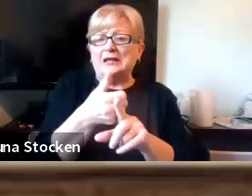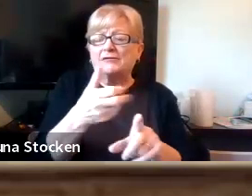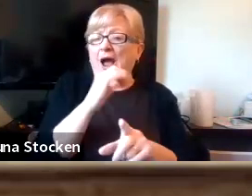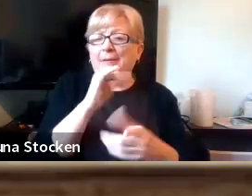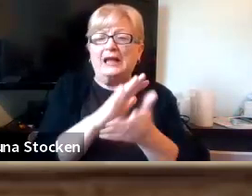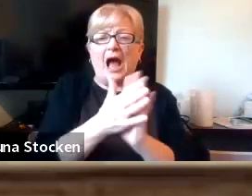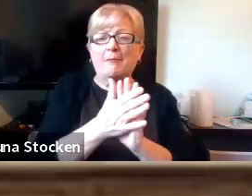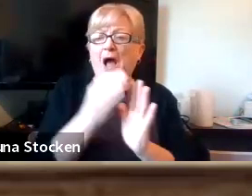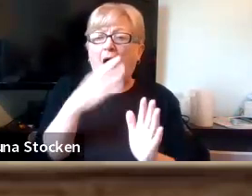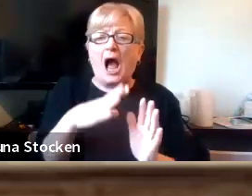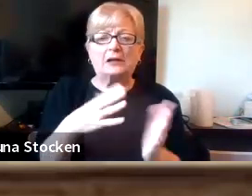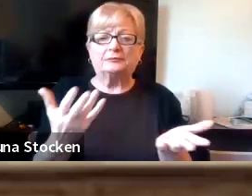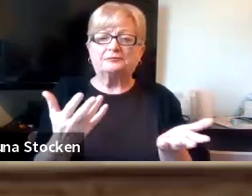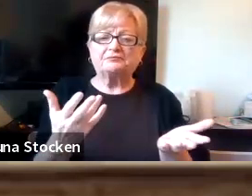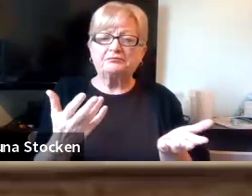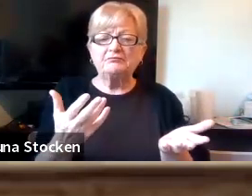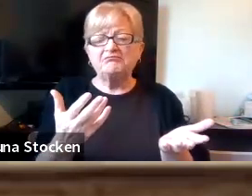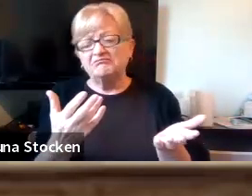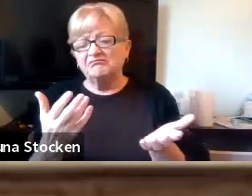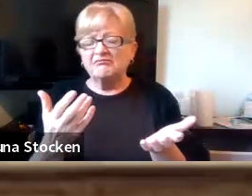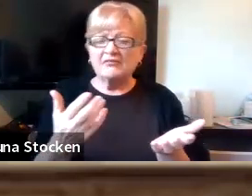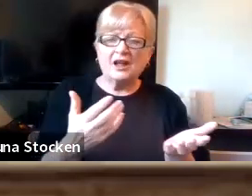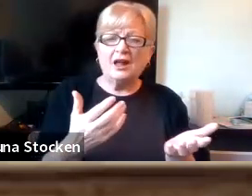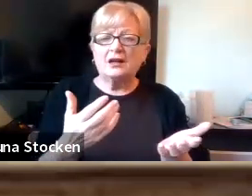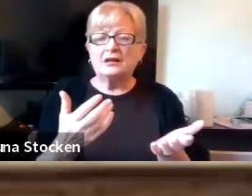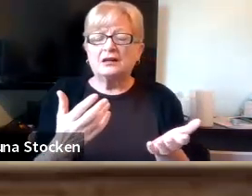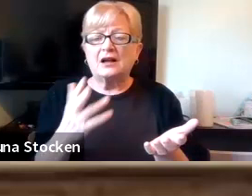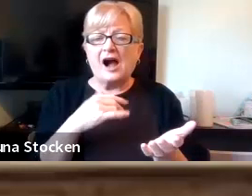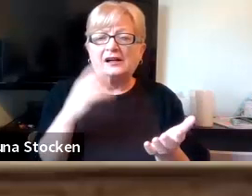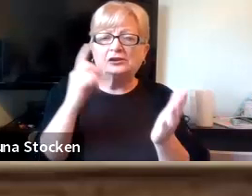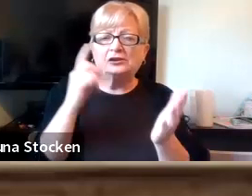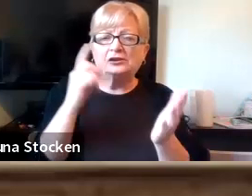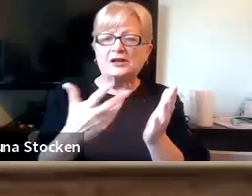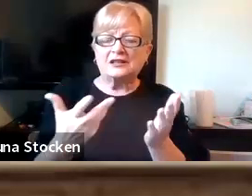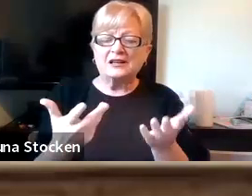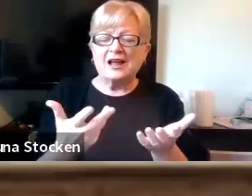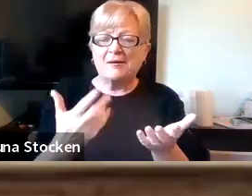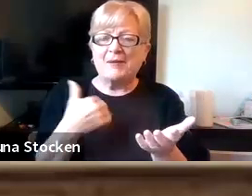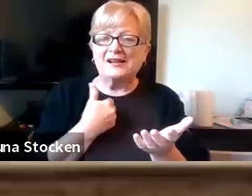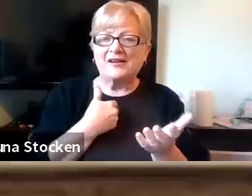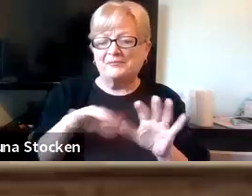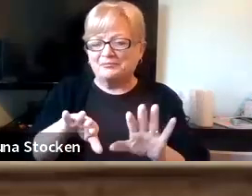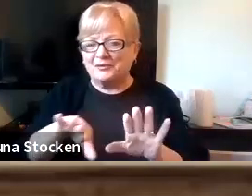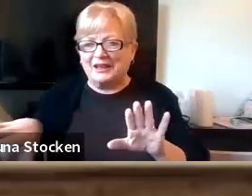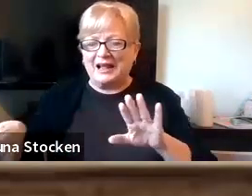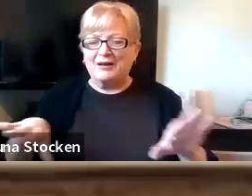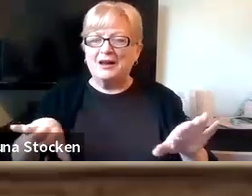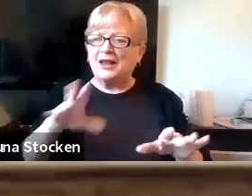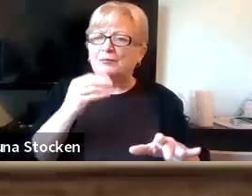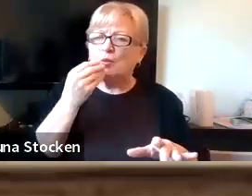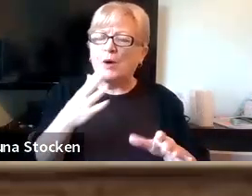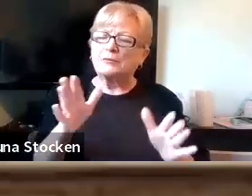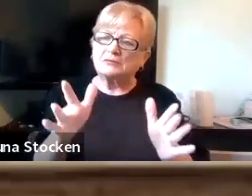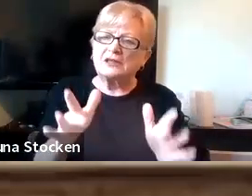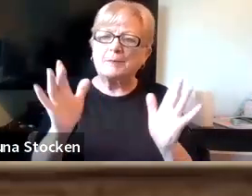I have moved things away from it just because I'm a nervous person like that, but it does get warm to the touch.